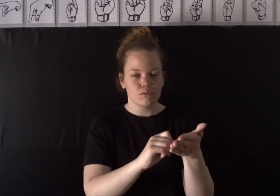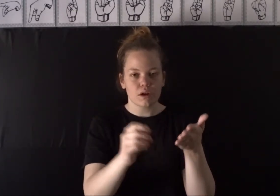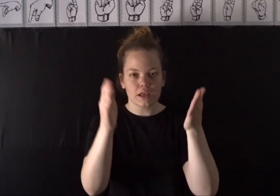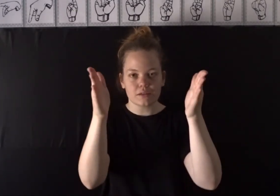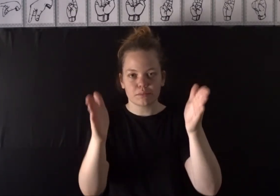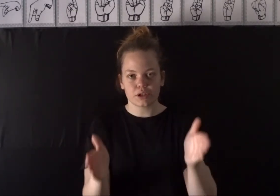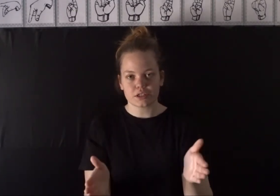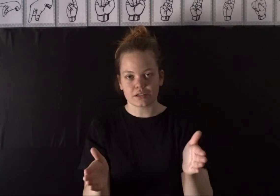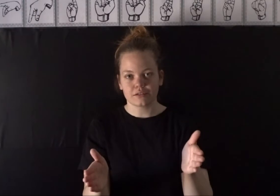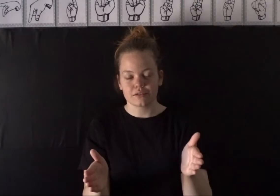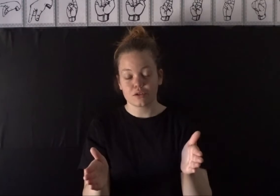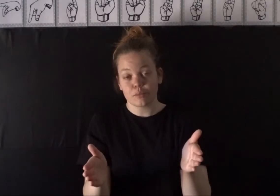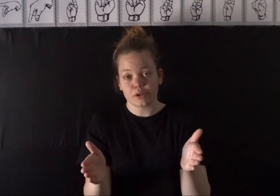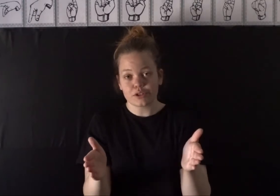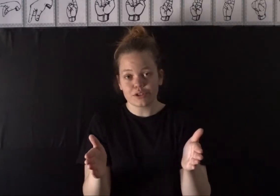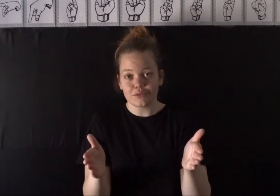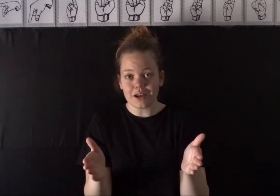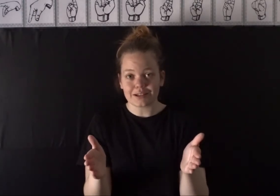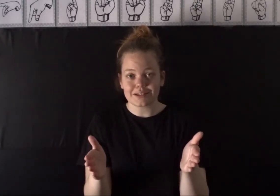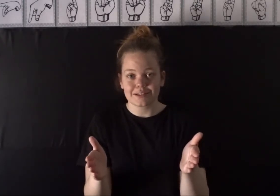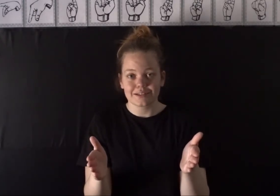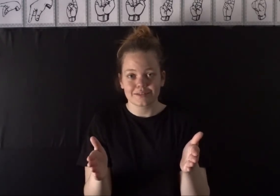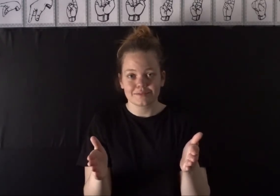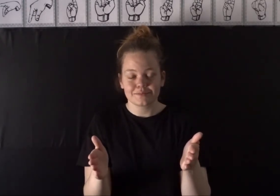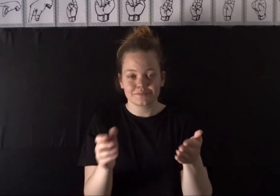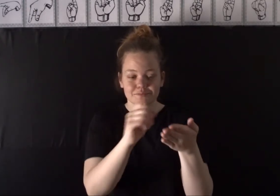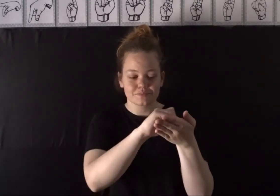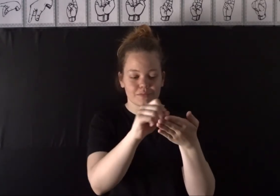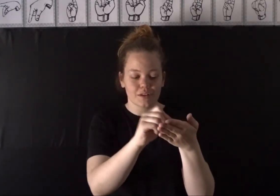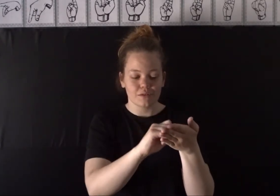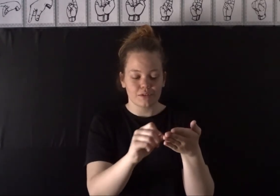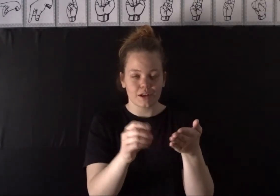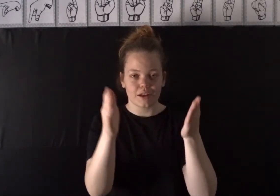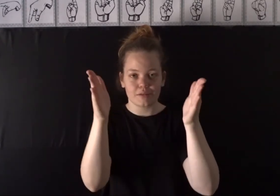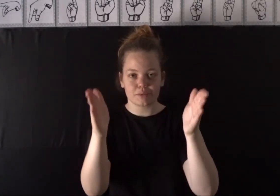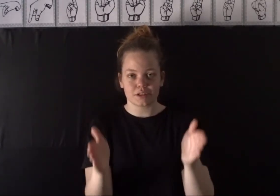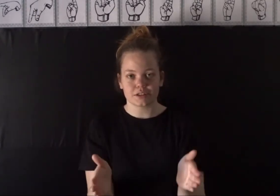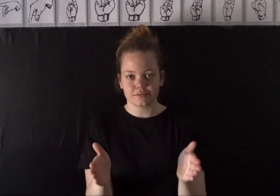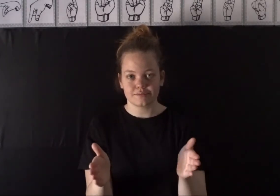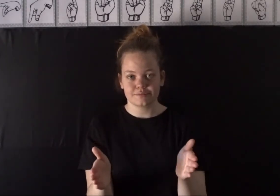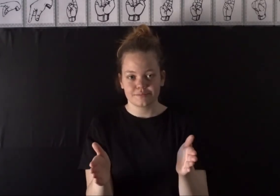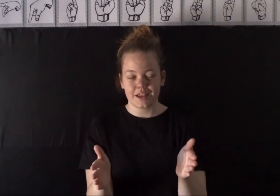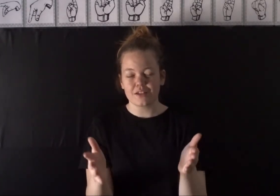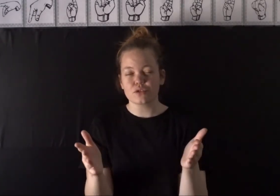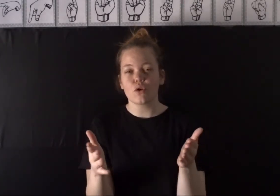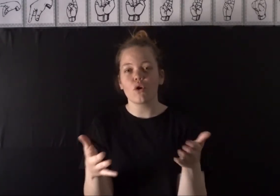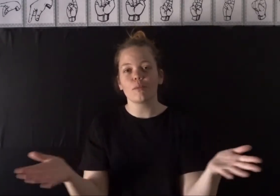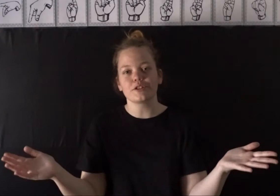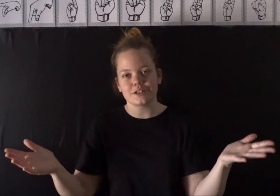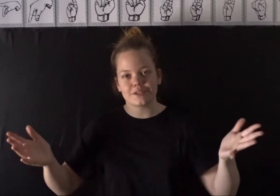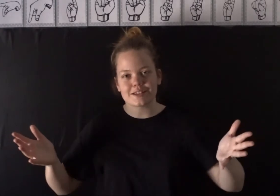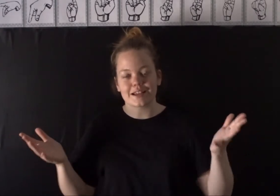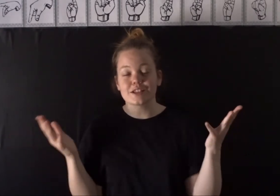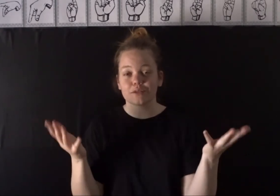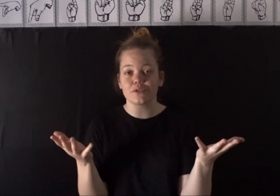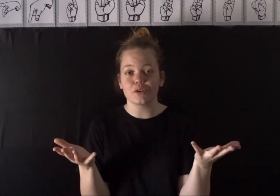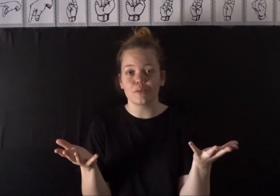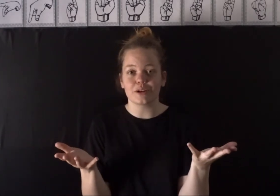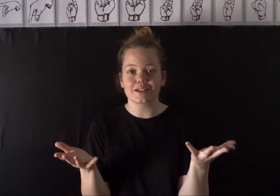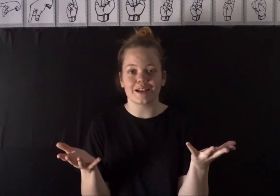write person. So a person who writes. Right person. And there's a whole bunch of different signs, so if you know more signs